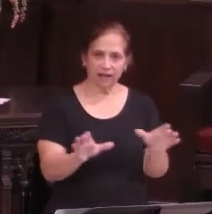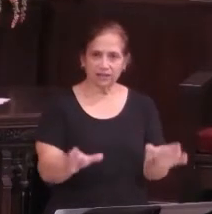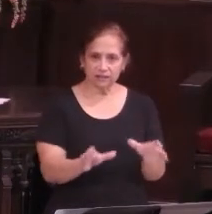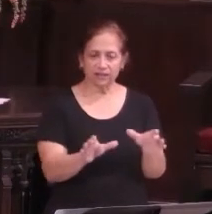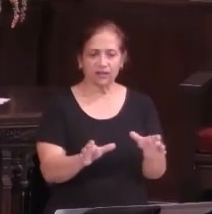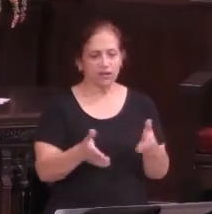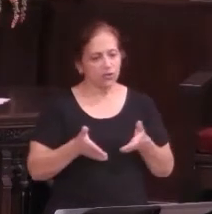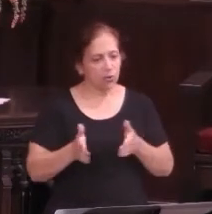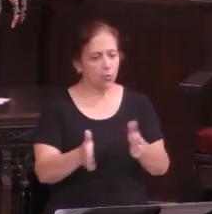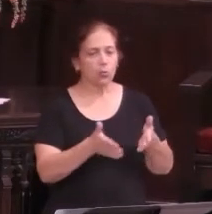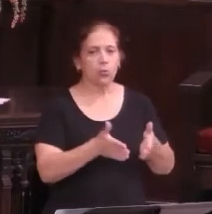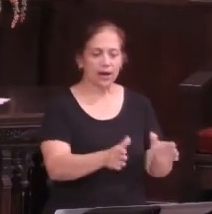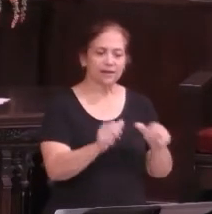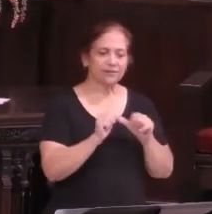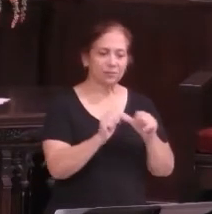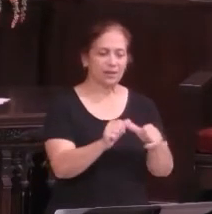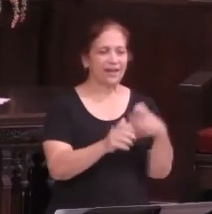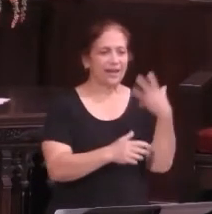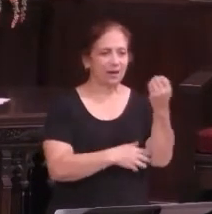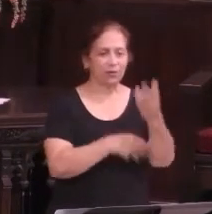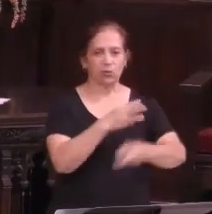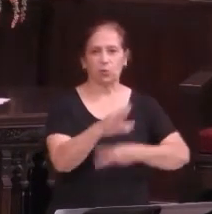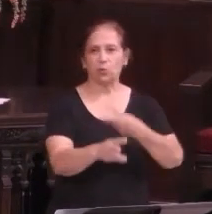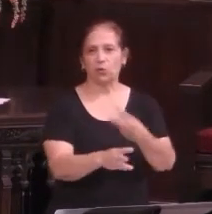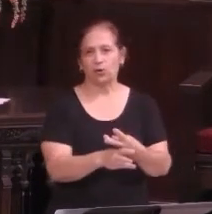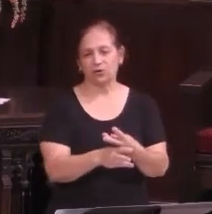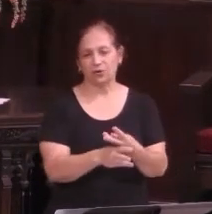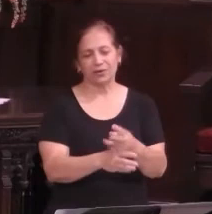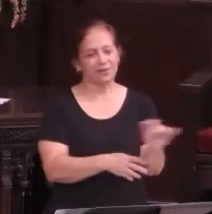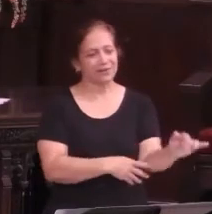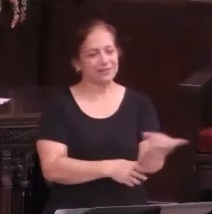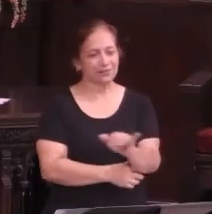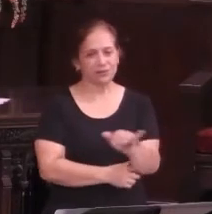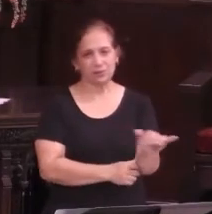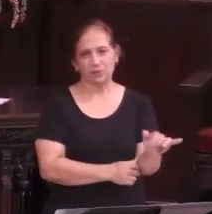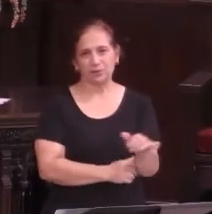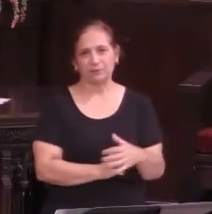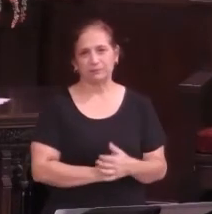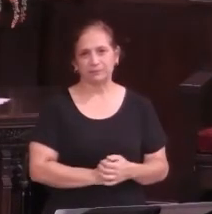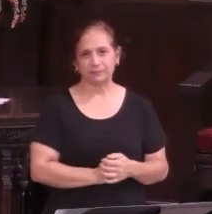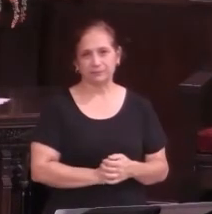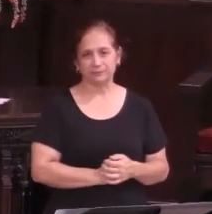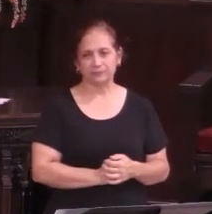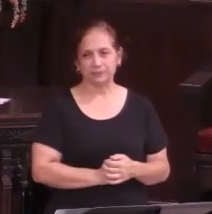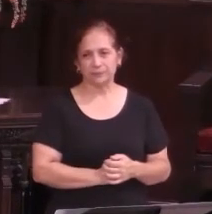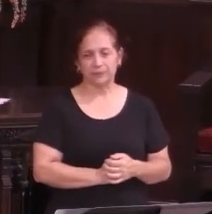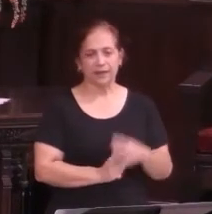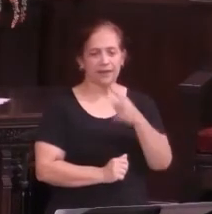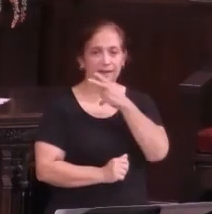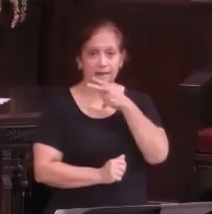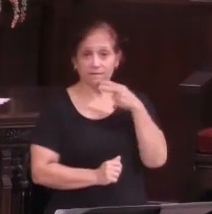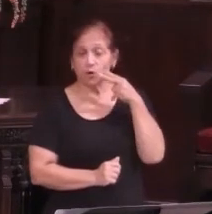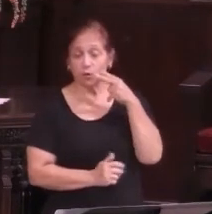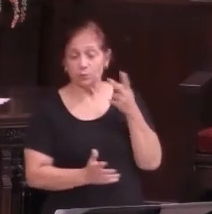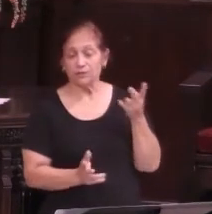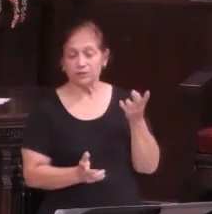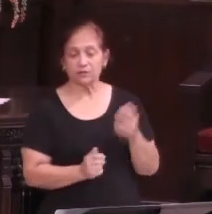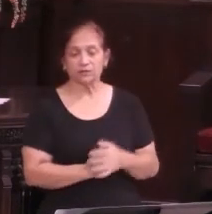they act, their ways of being in the world are so similar. Their verbs, if you